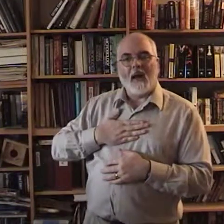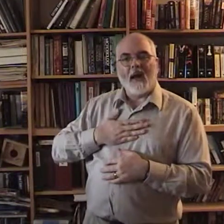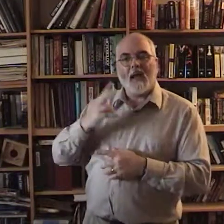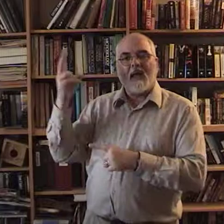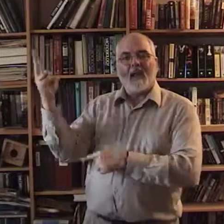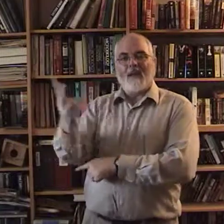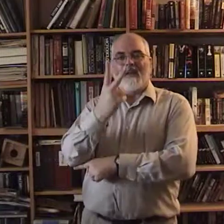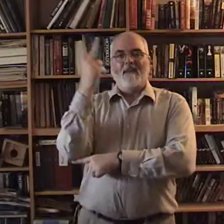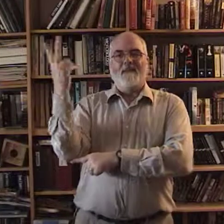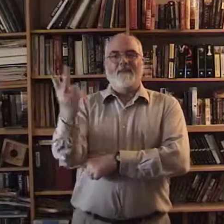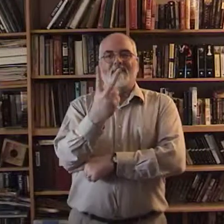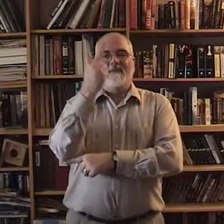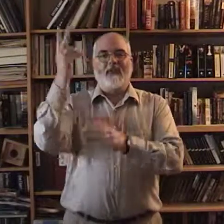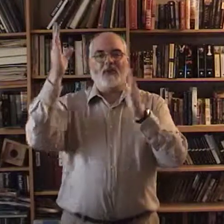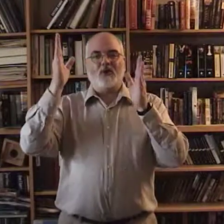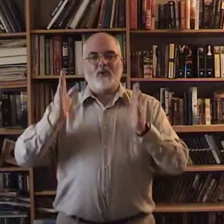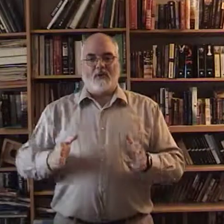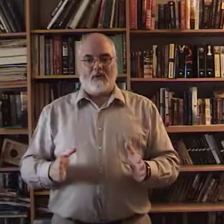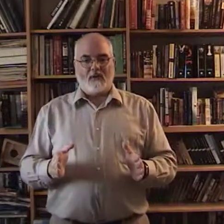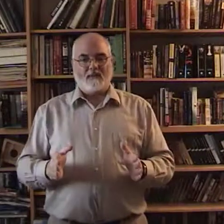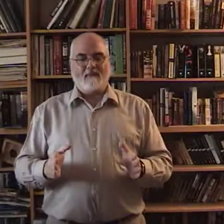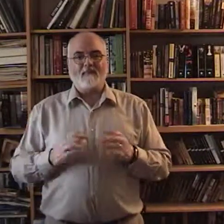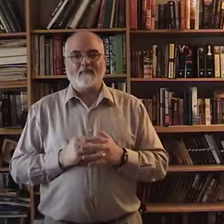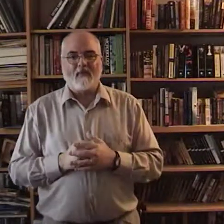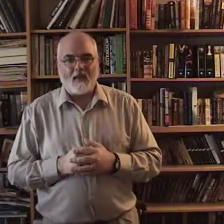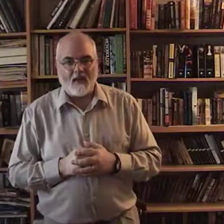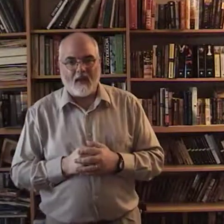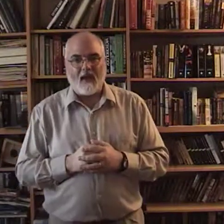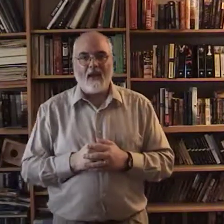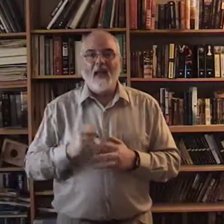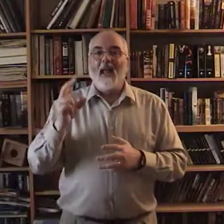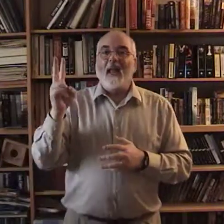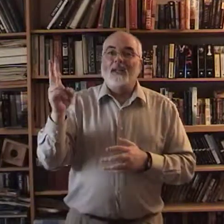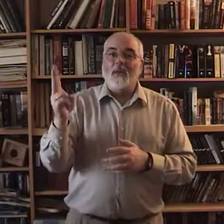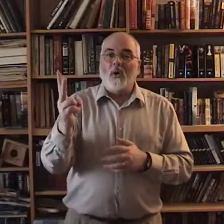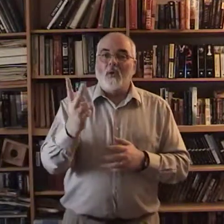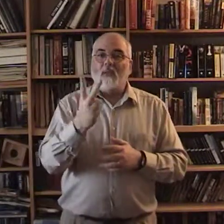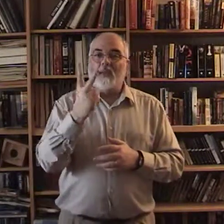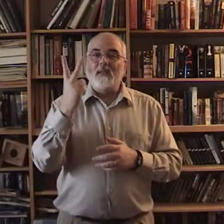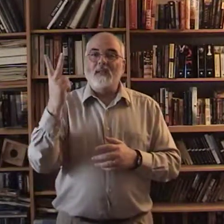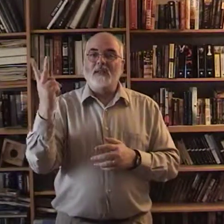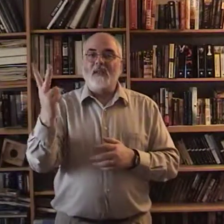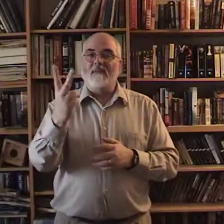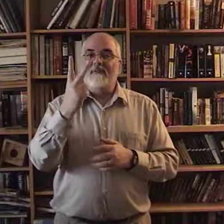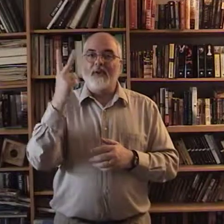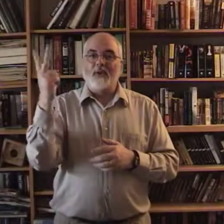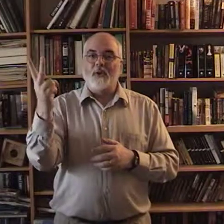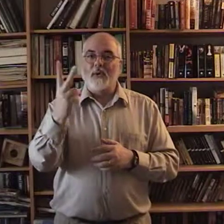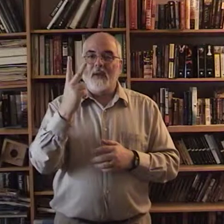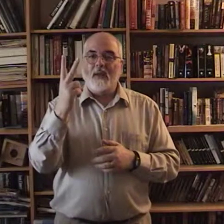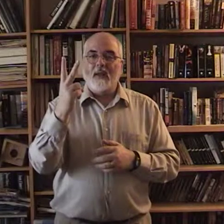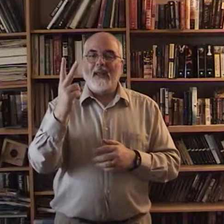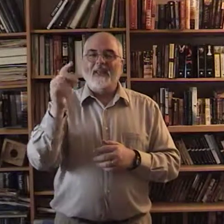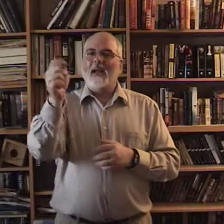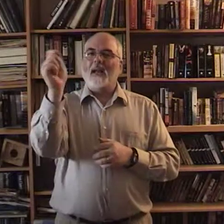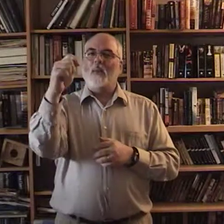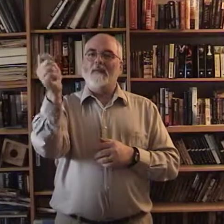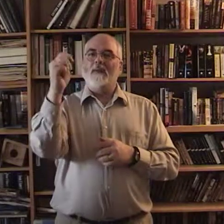my victor. Okay, so this is victory. It's kind of like waving a